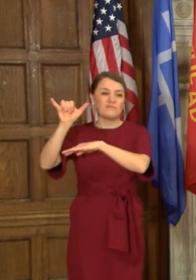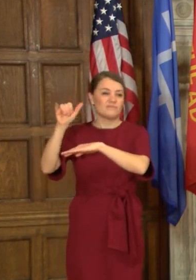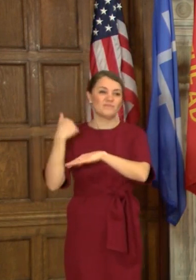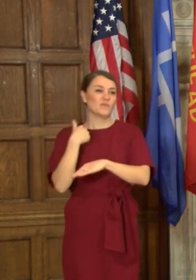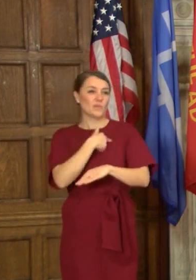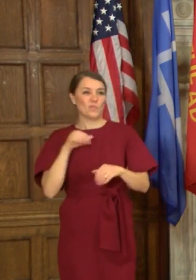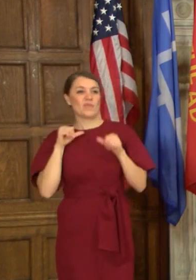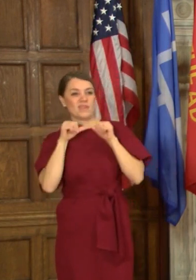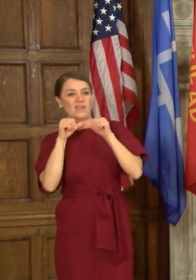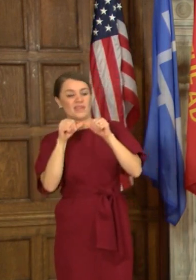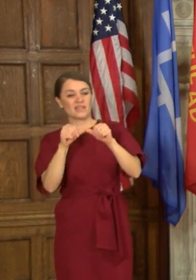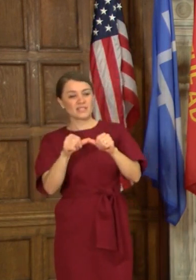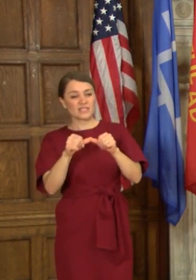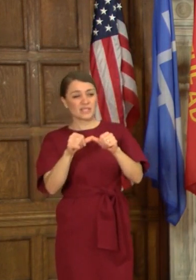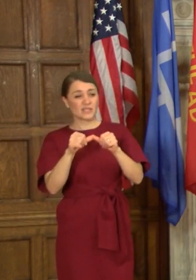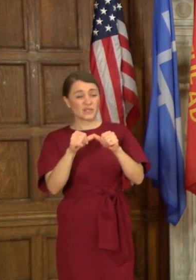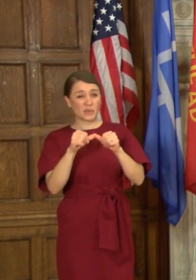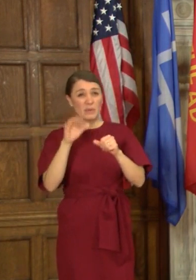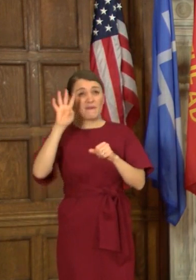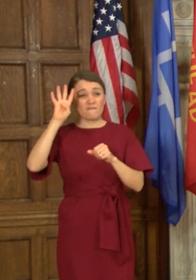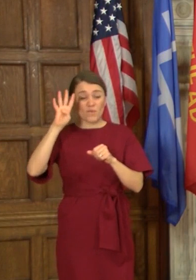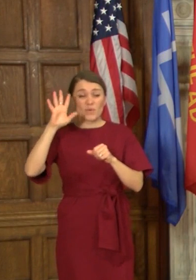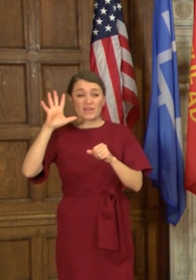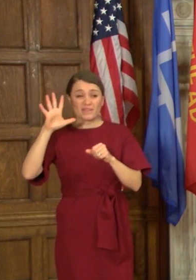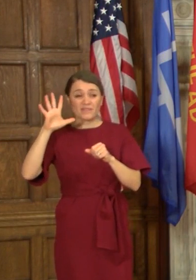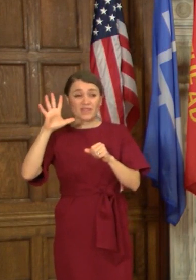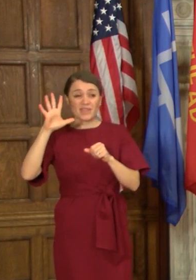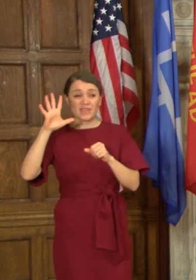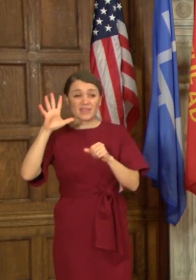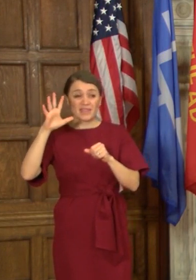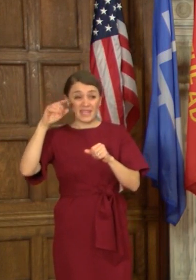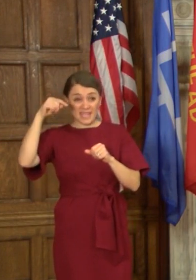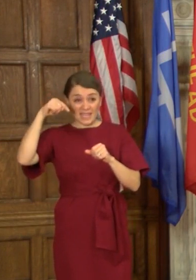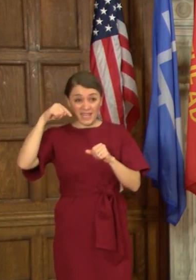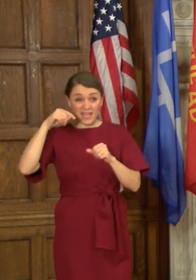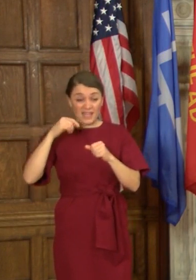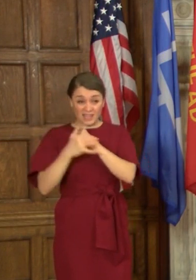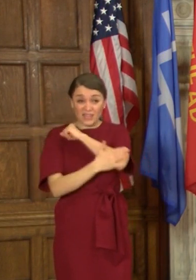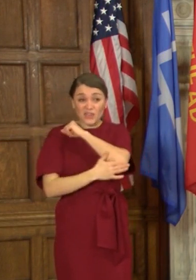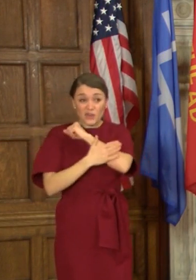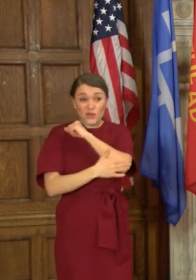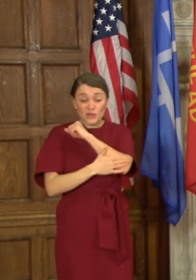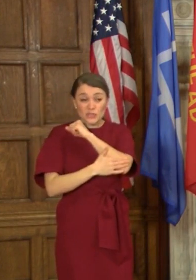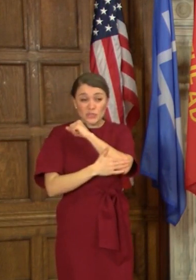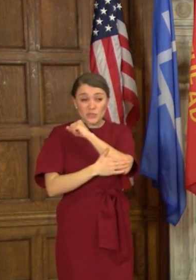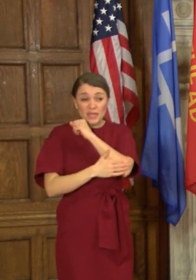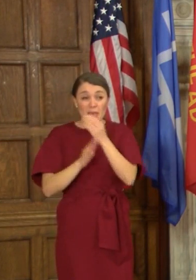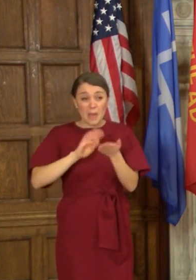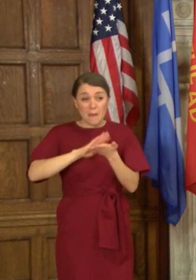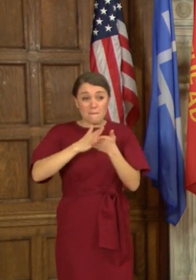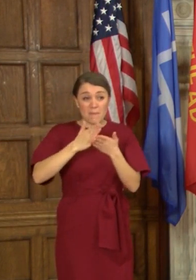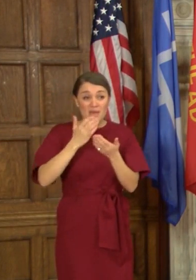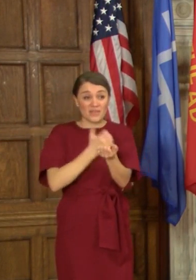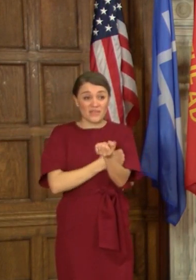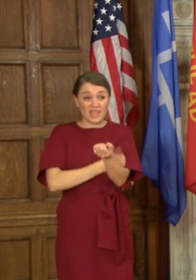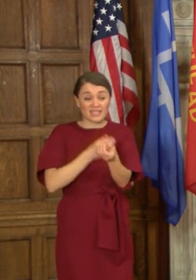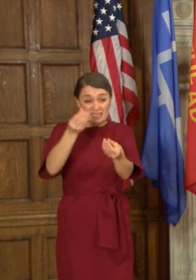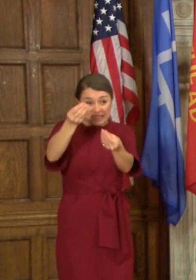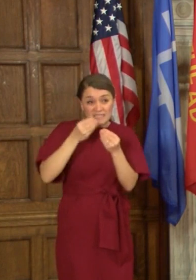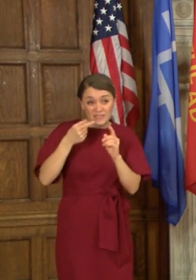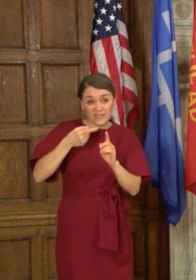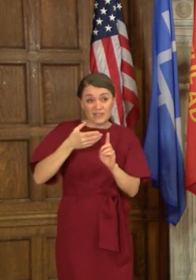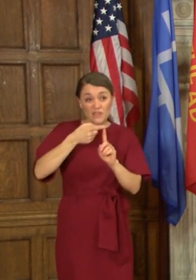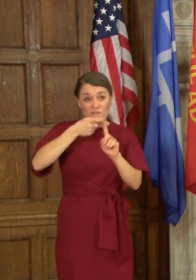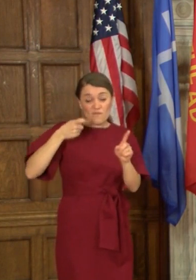we continue to be about 45th in the country in terms of vaccines per capita allocated by the federal